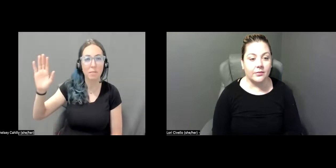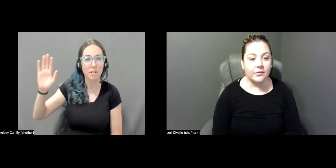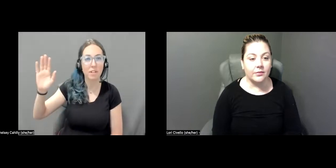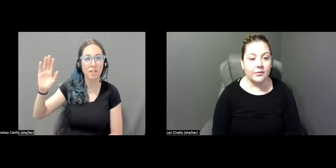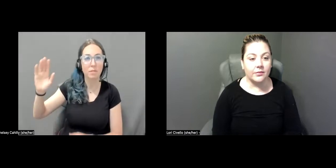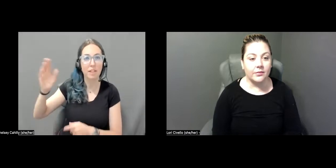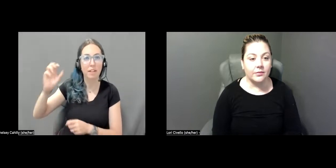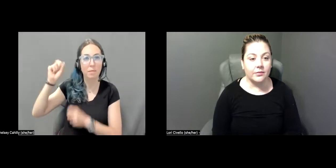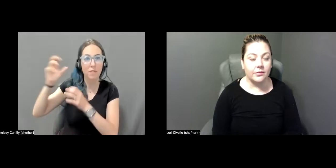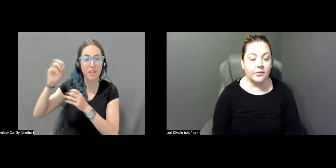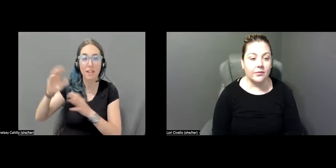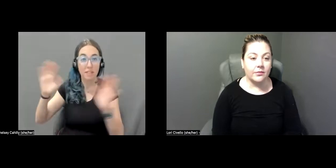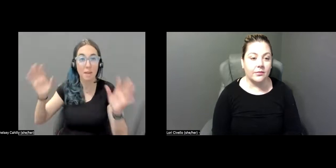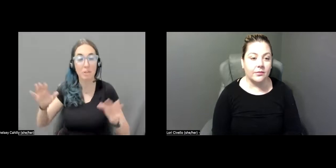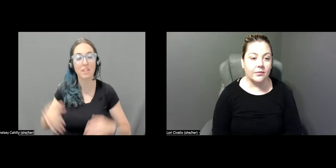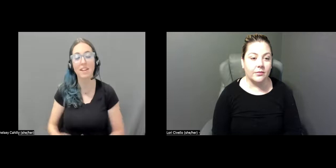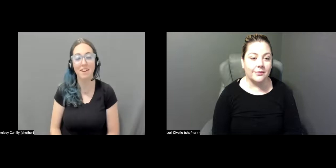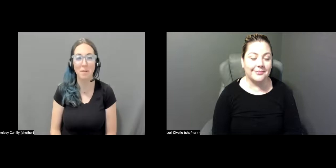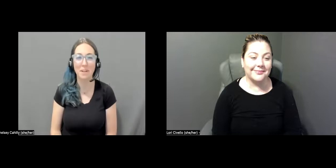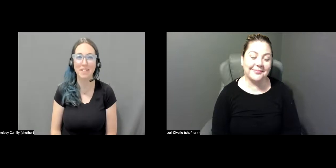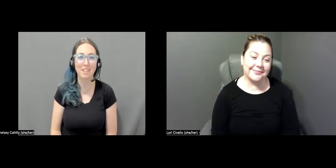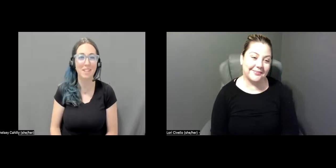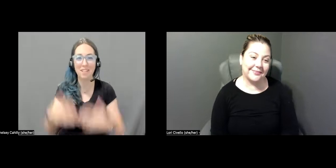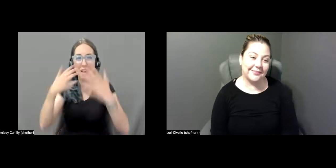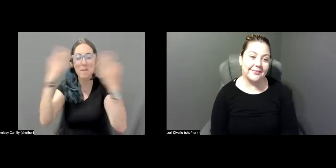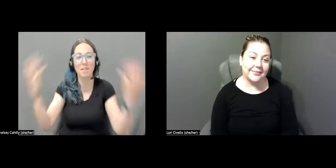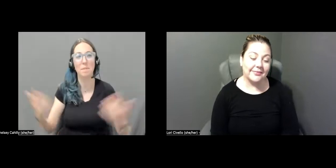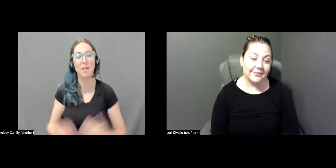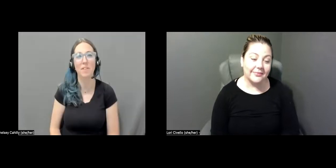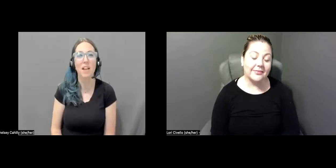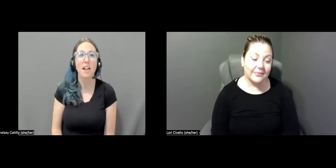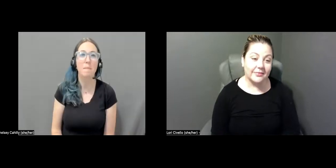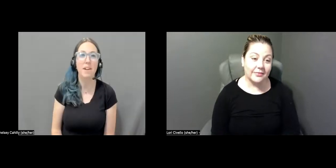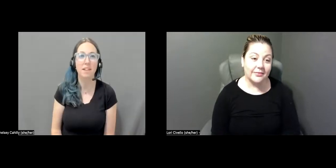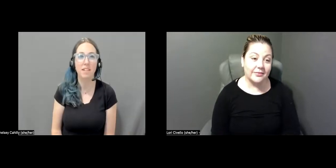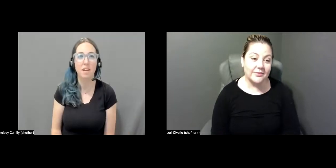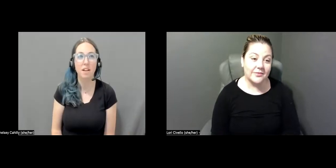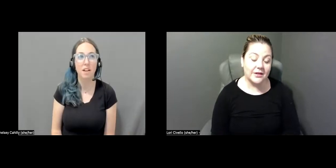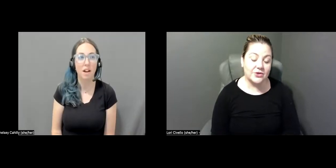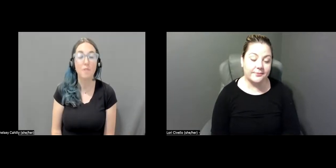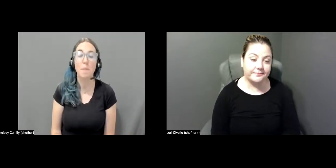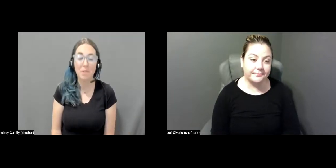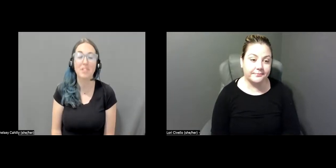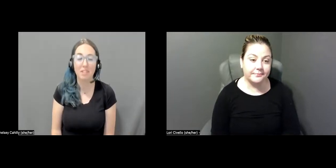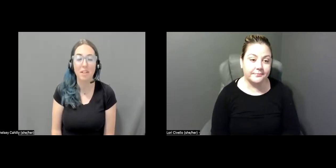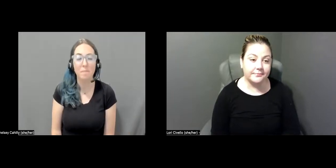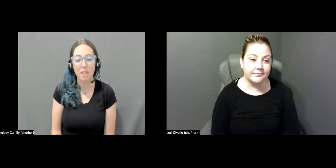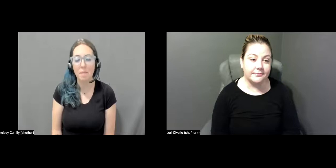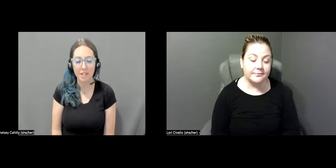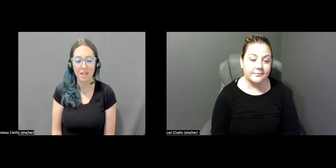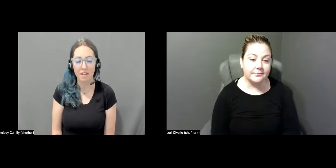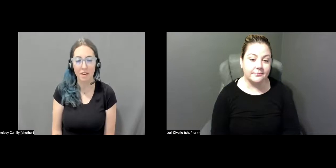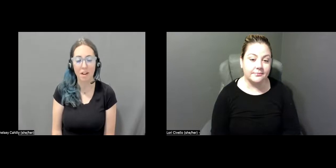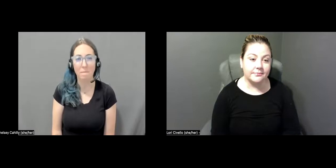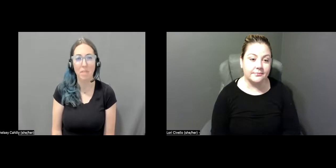next to the president who's like waving his hands, that person, because that's the image that people have. And my dad said, I remember distinctly that